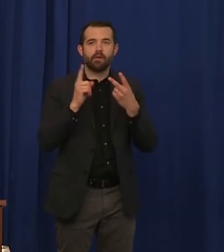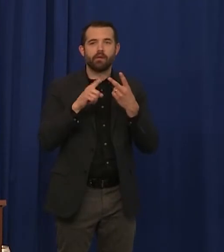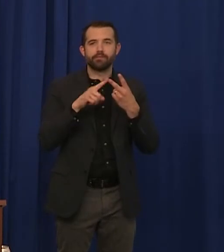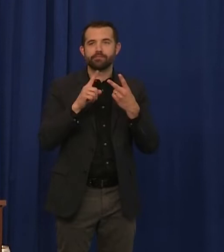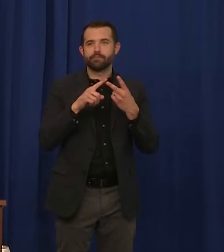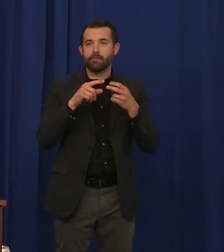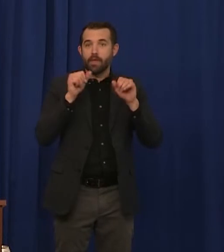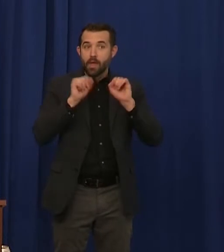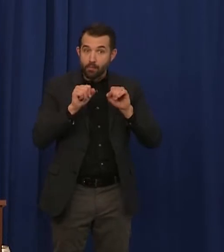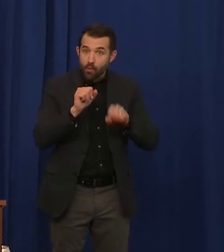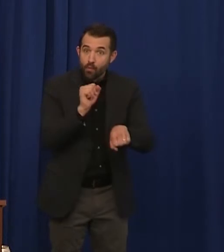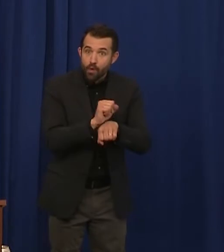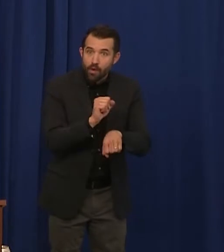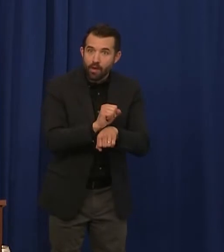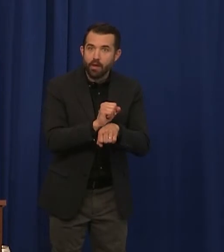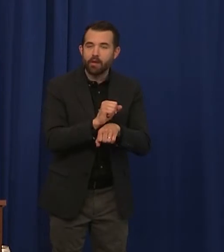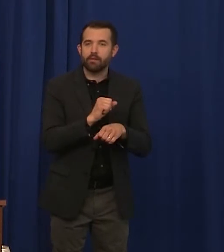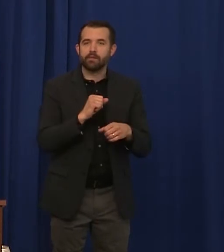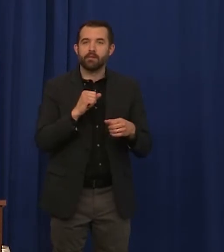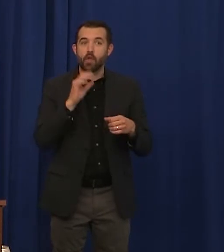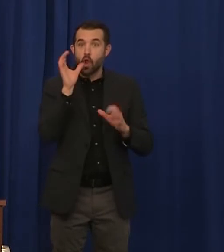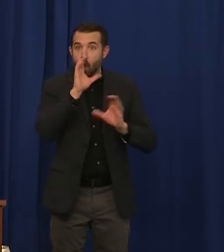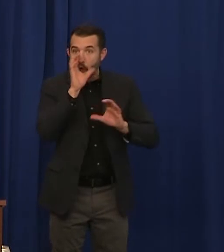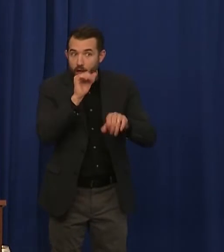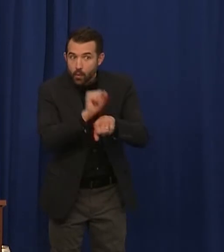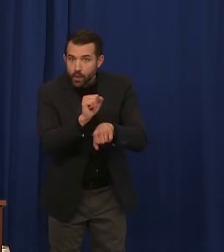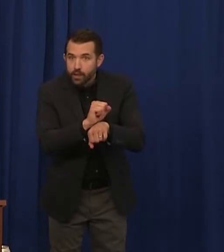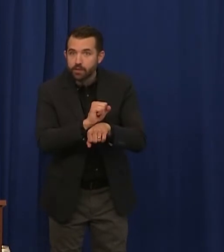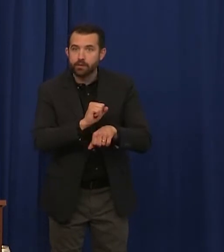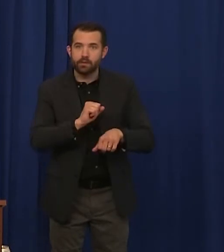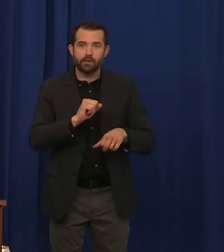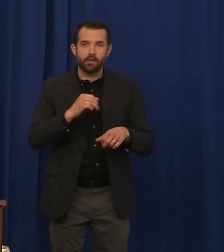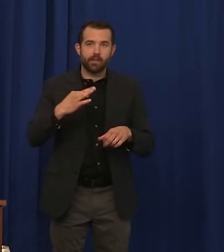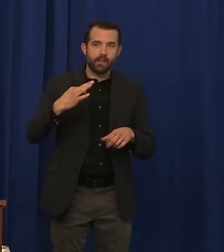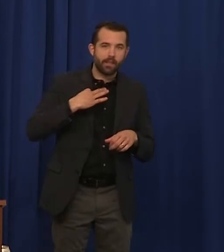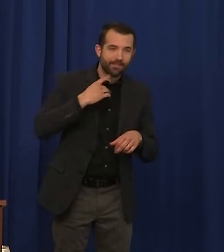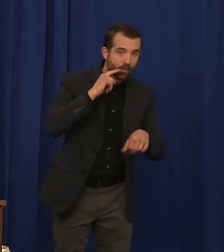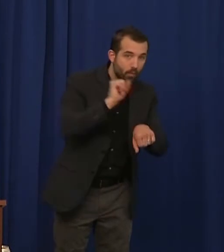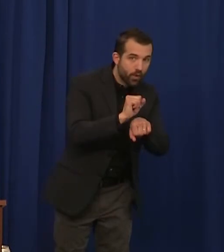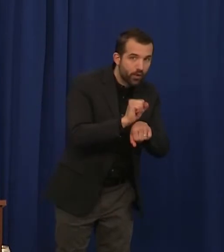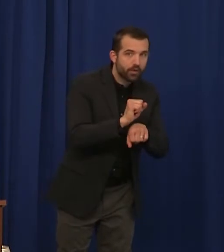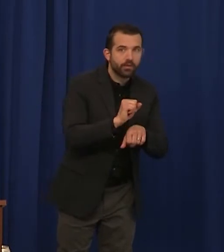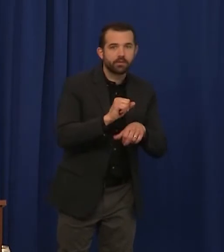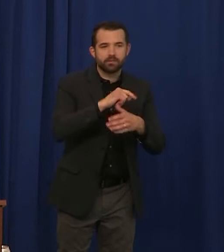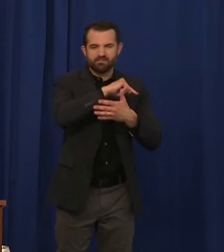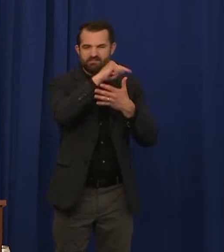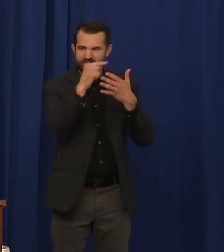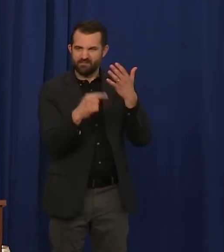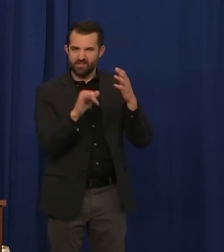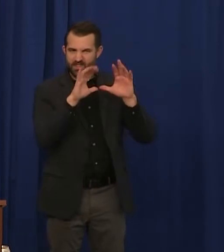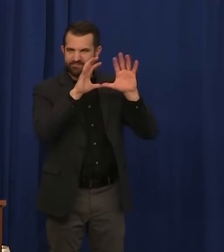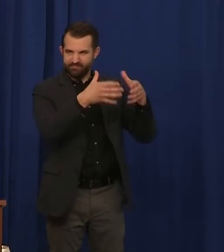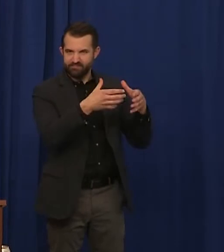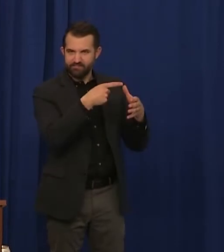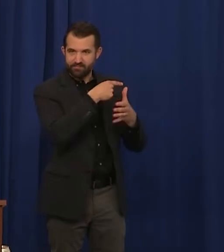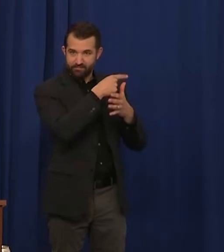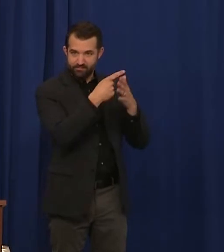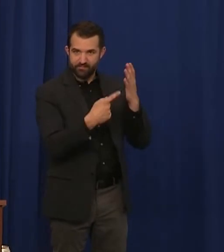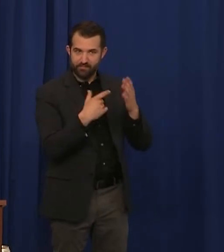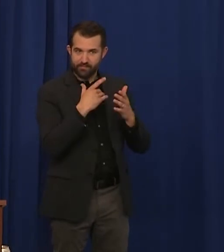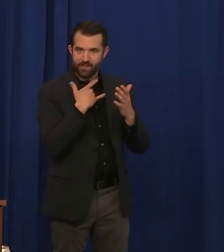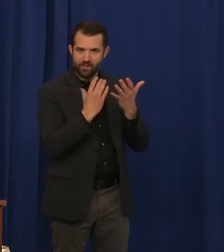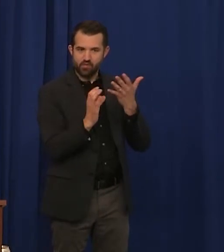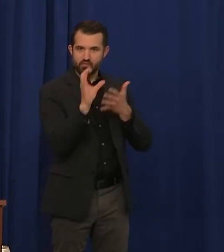looking for work. So the Pandemic Unemployment Assistance Program is now going to